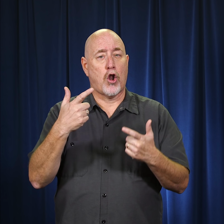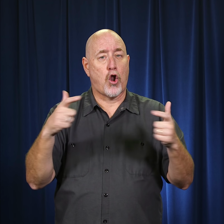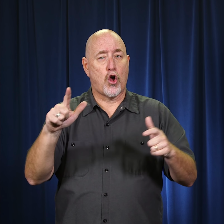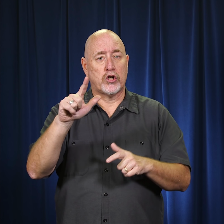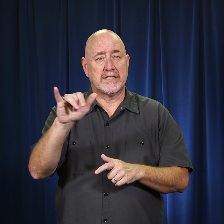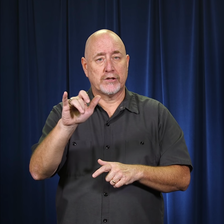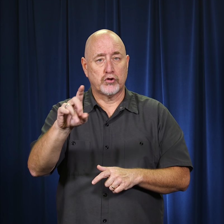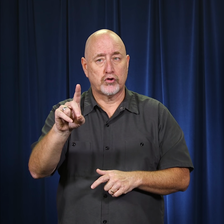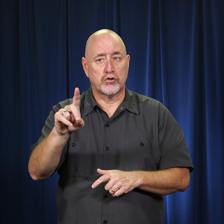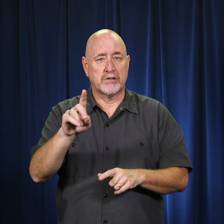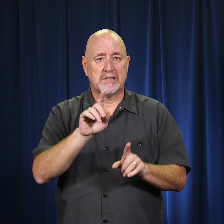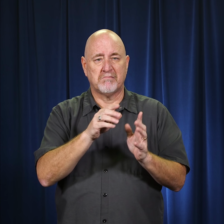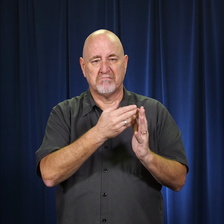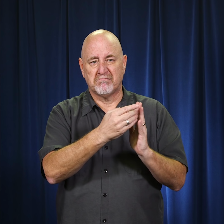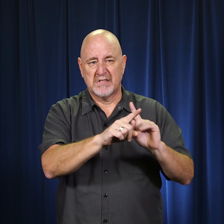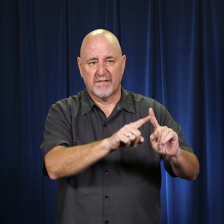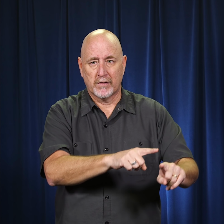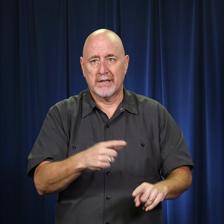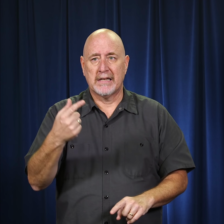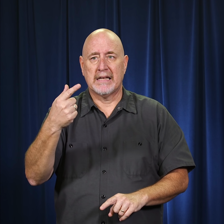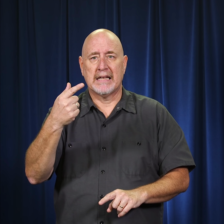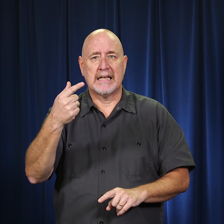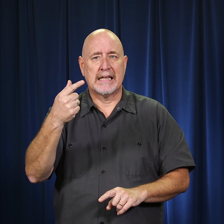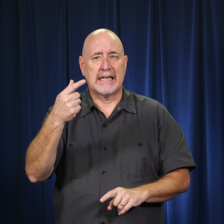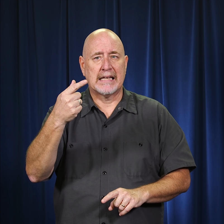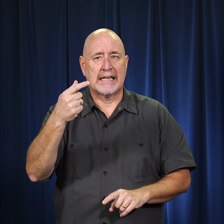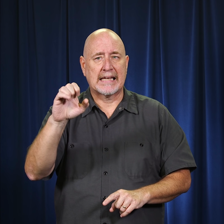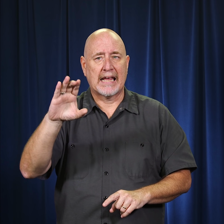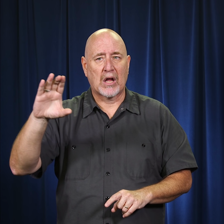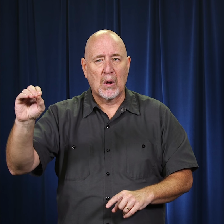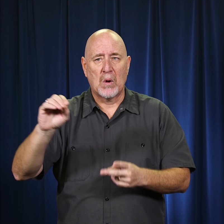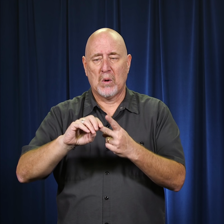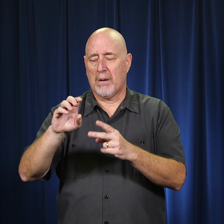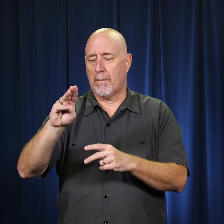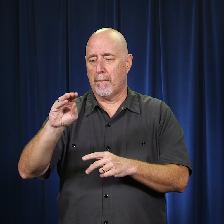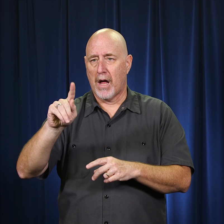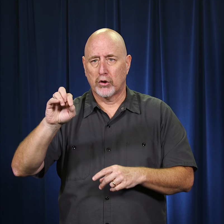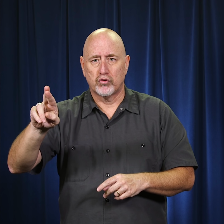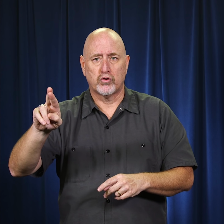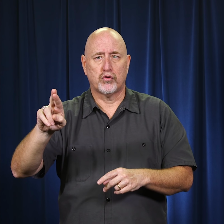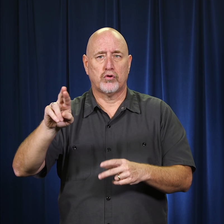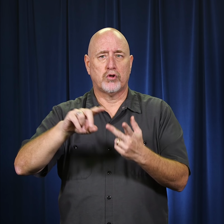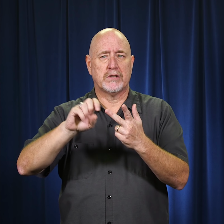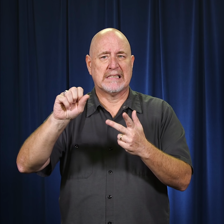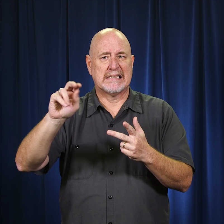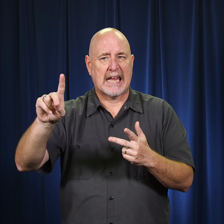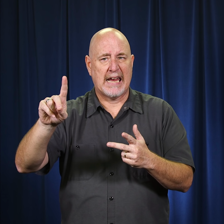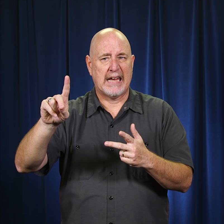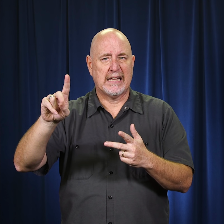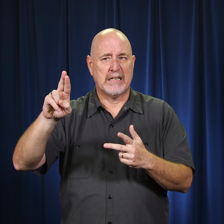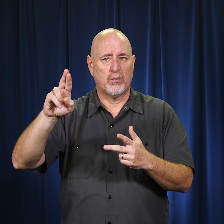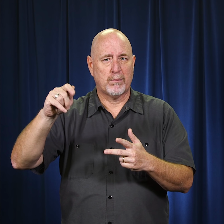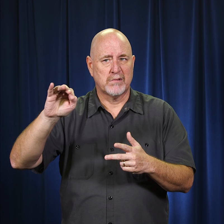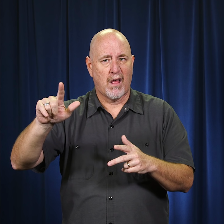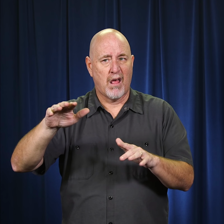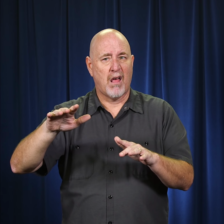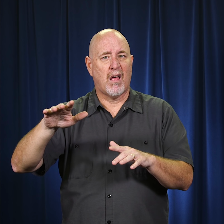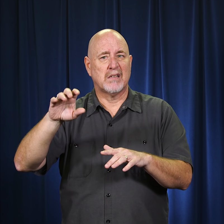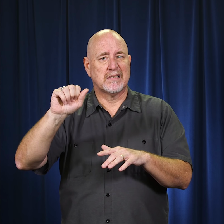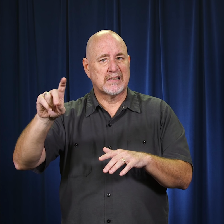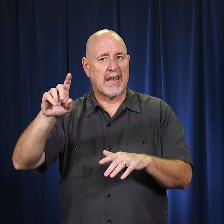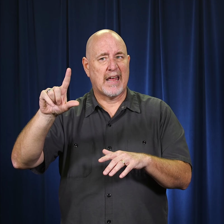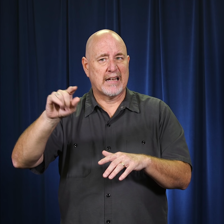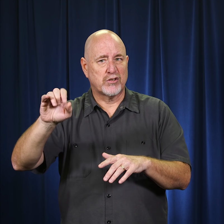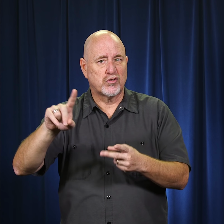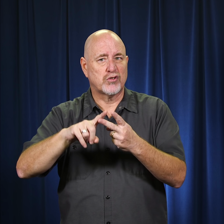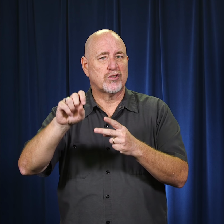The large lizard after its kind, the gecko, the monitor lizard, the sand reptile, the sand lizard, the chameleon. These are unclean to you.